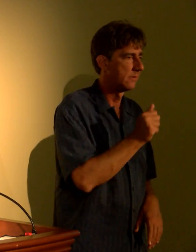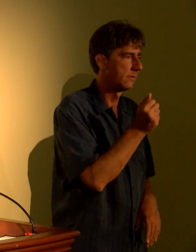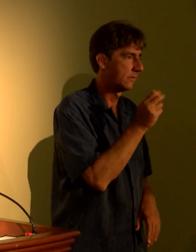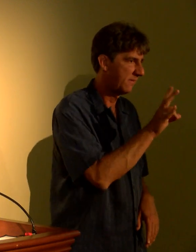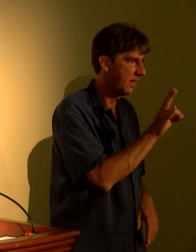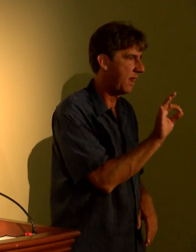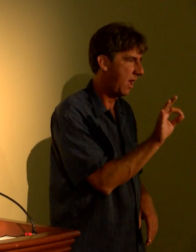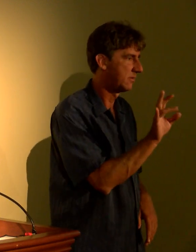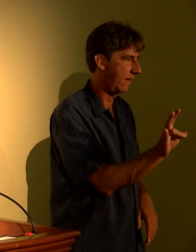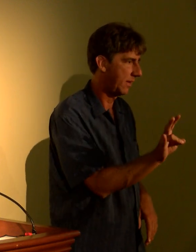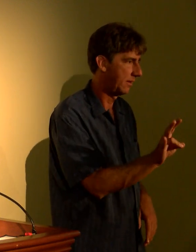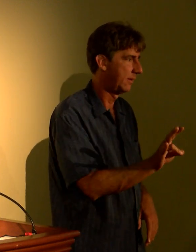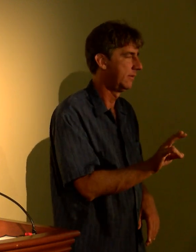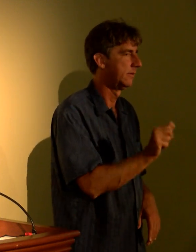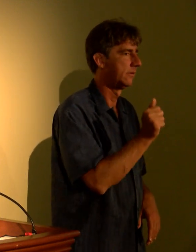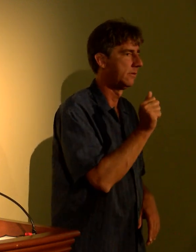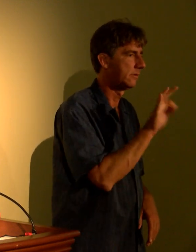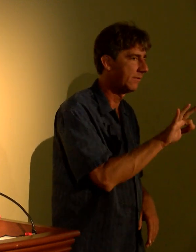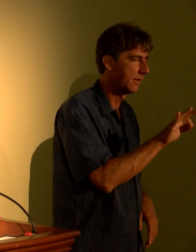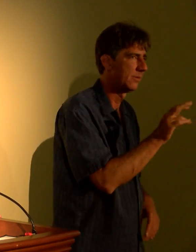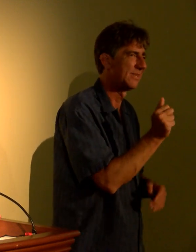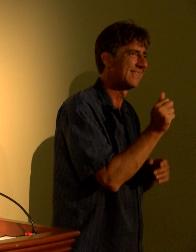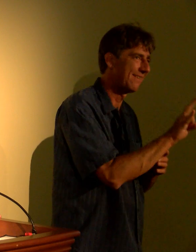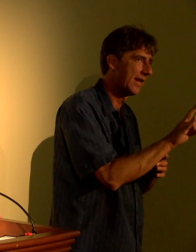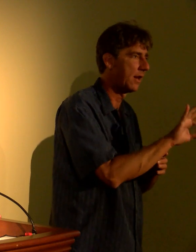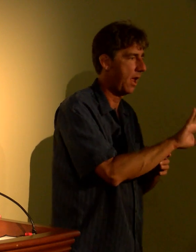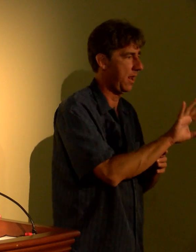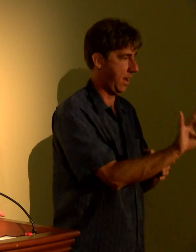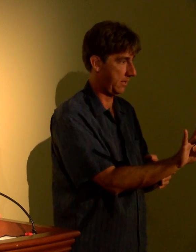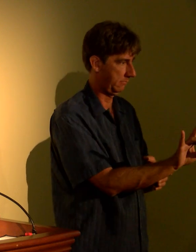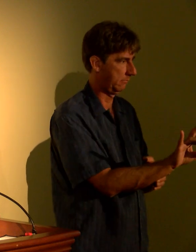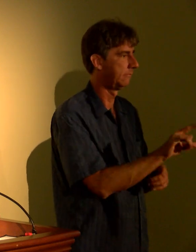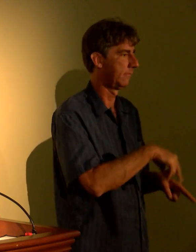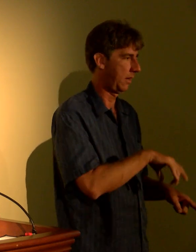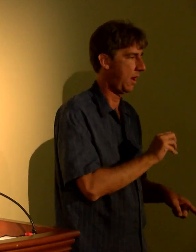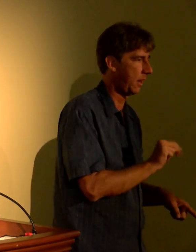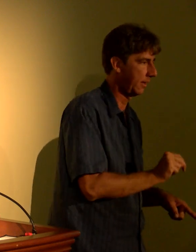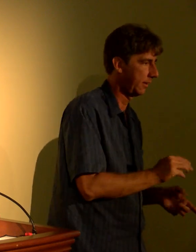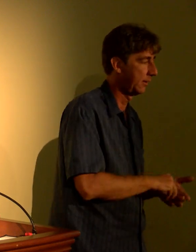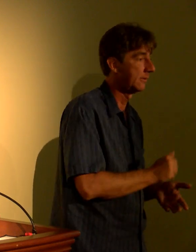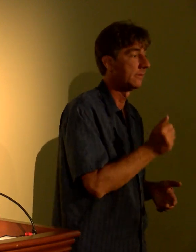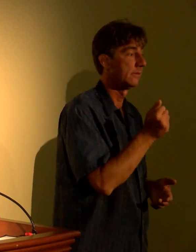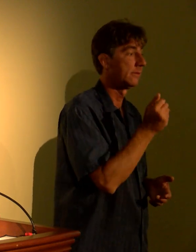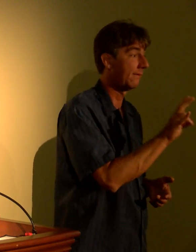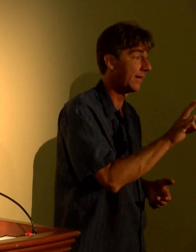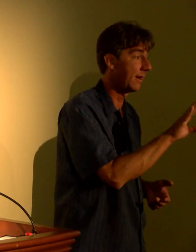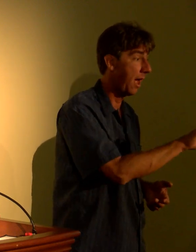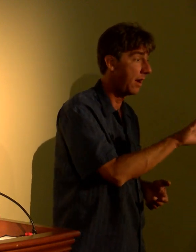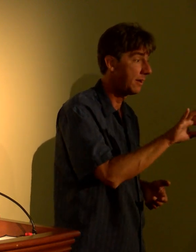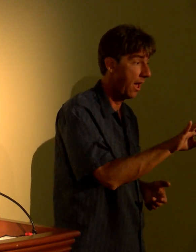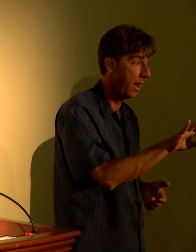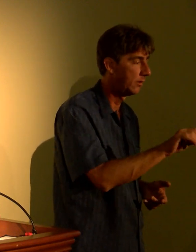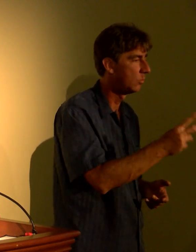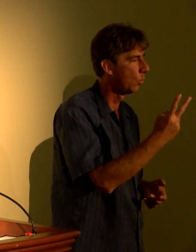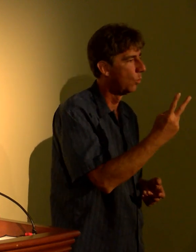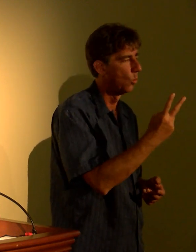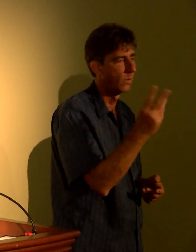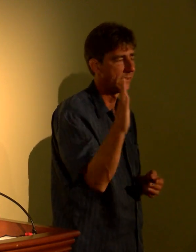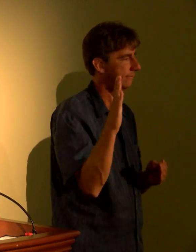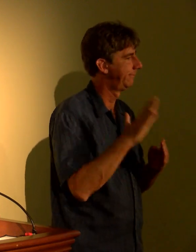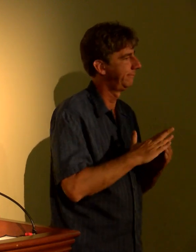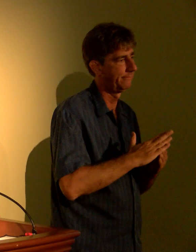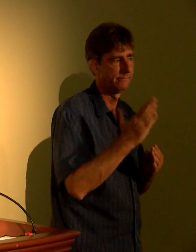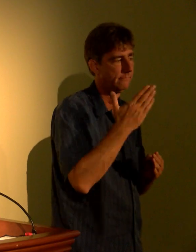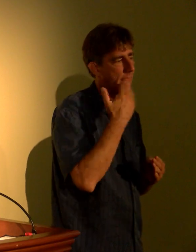and 1798. And then in 1799, he paints two of the most remarkable portraits, I think, in all